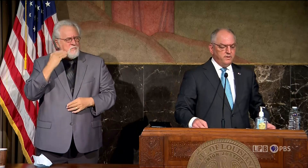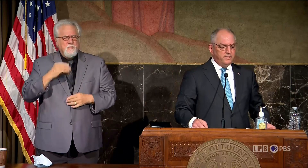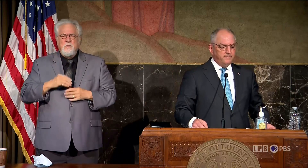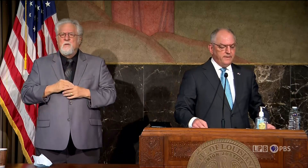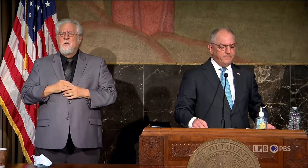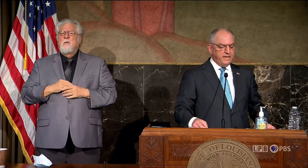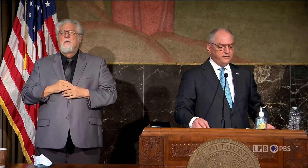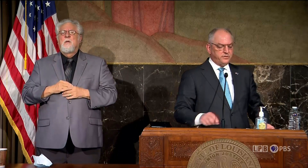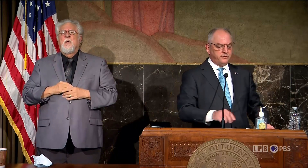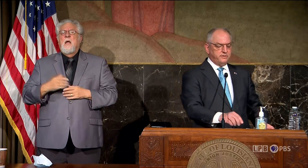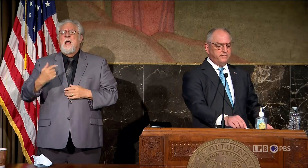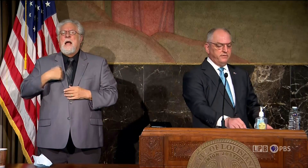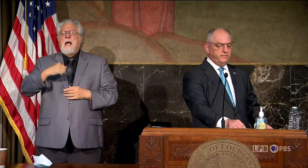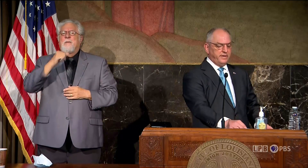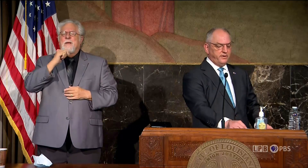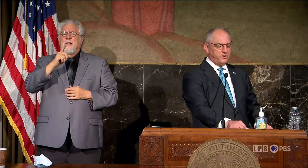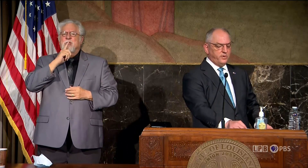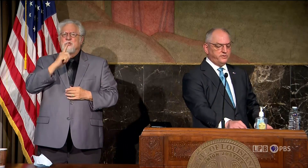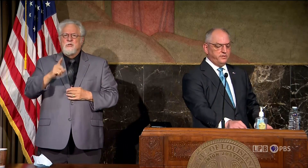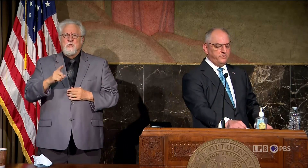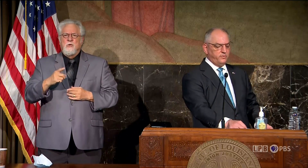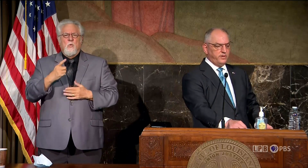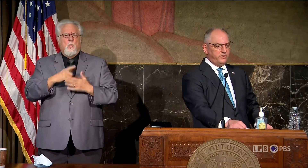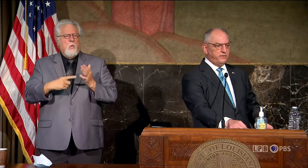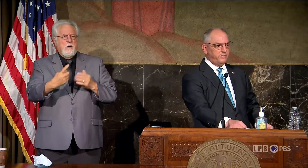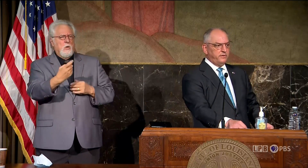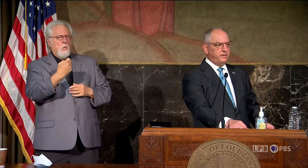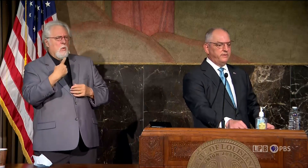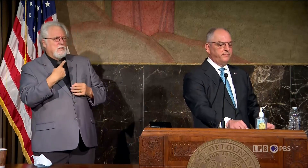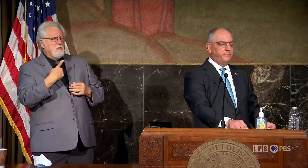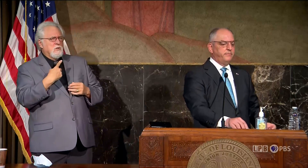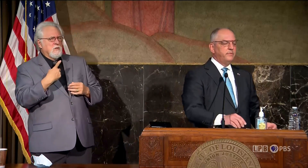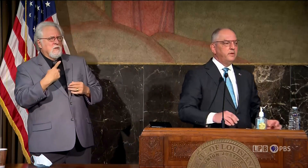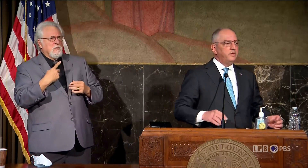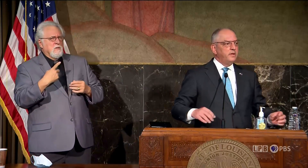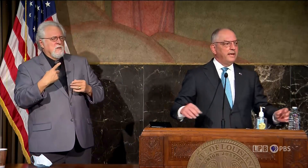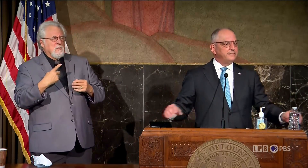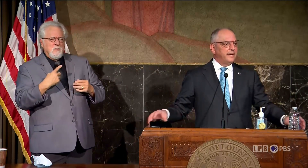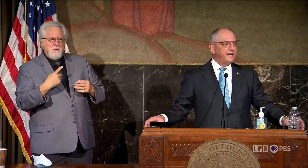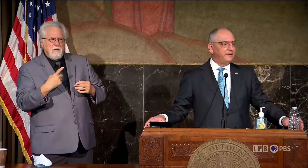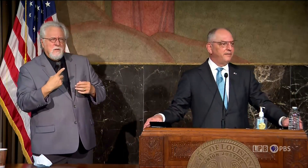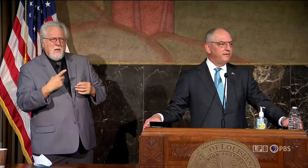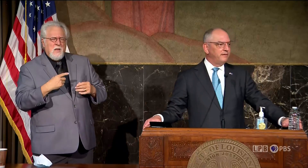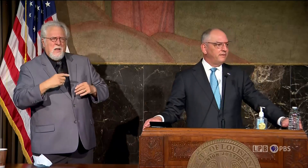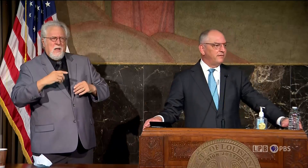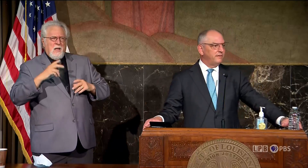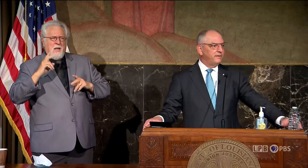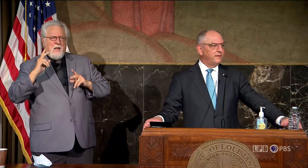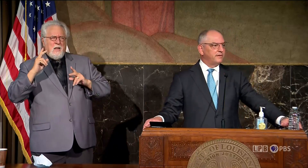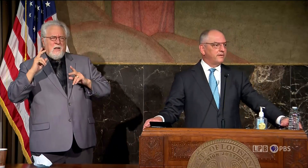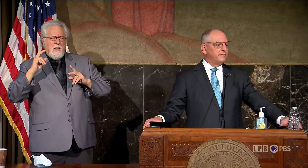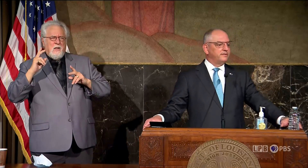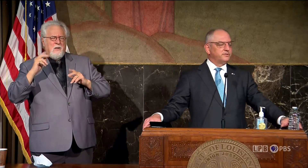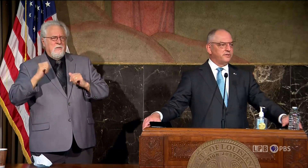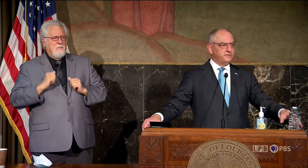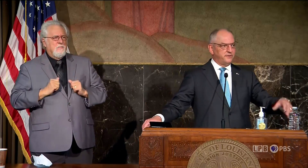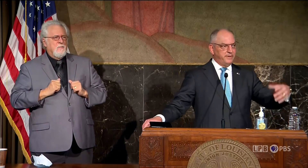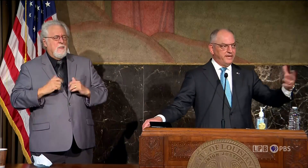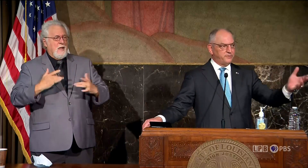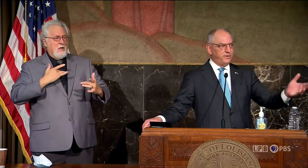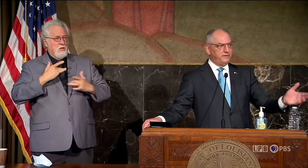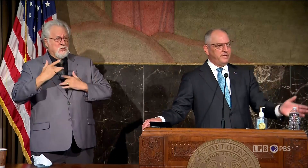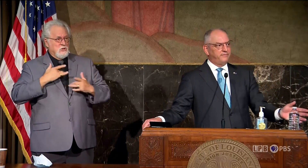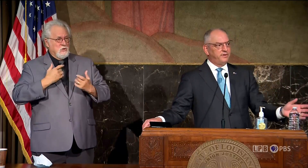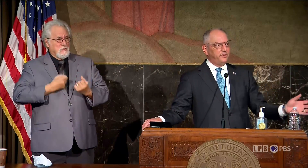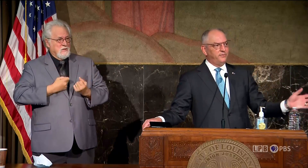Well, I'm not sure by your question whether the anxiety or the concerns that are